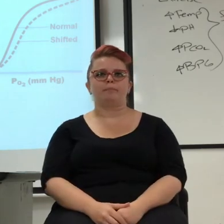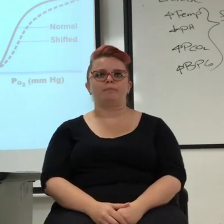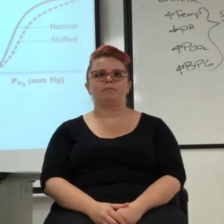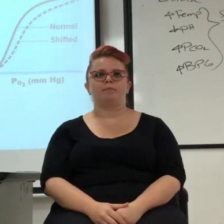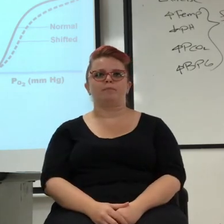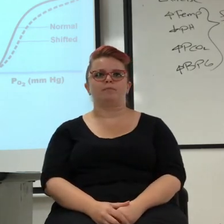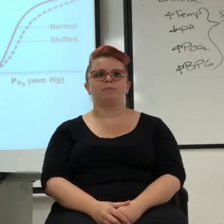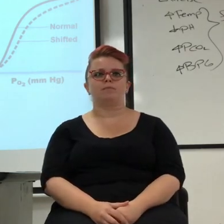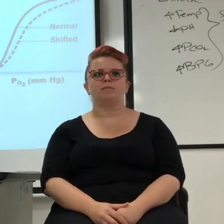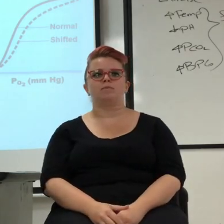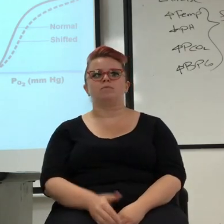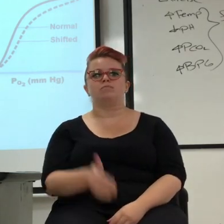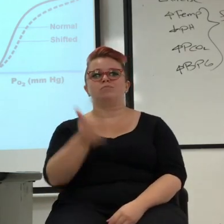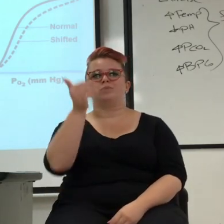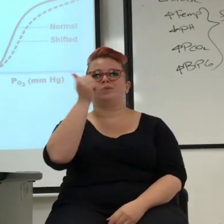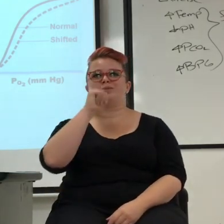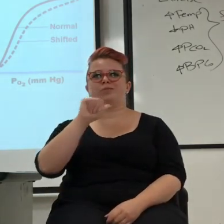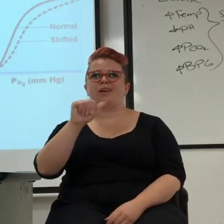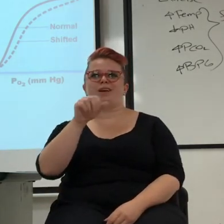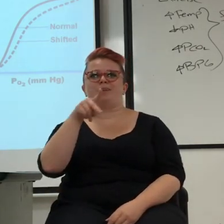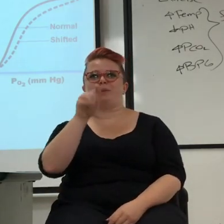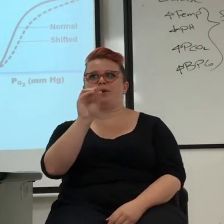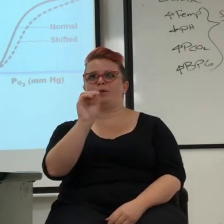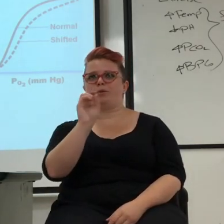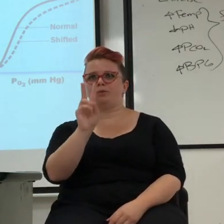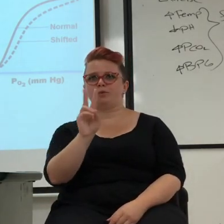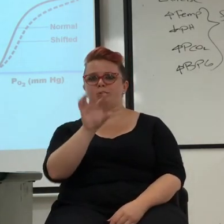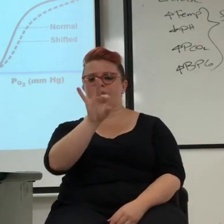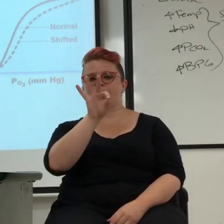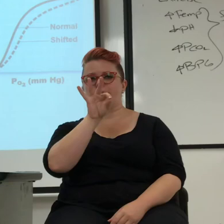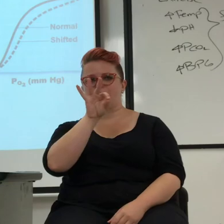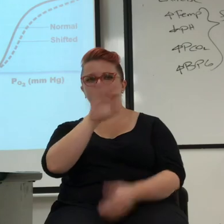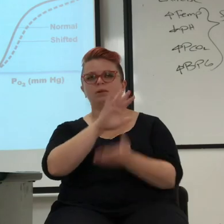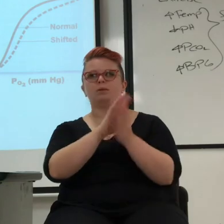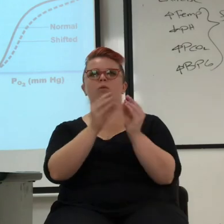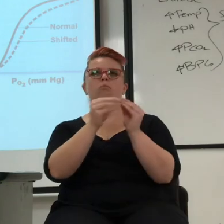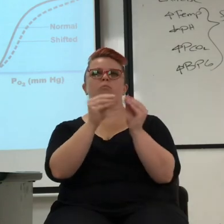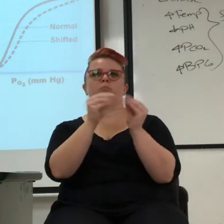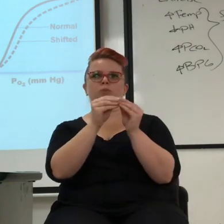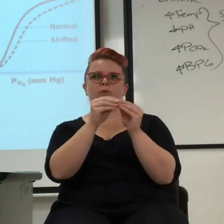So at any given PO2, you're more saturated.